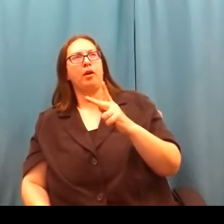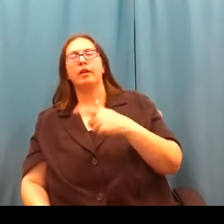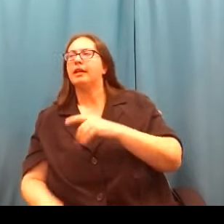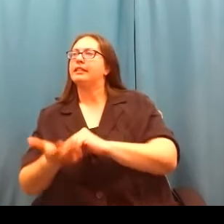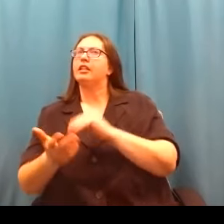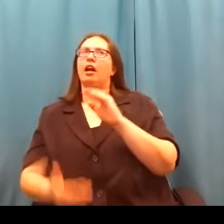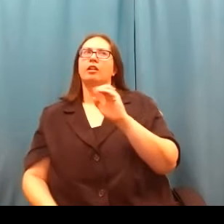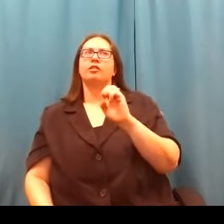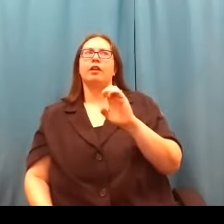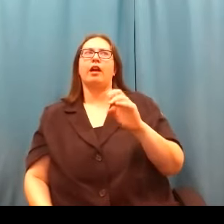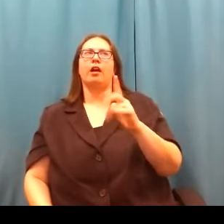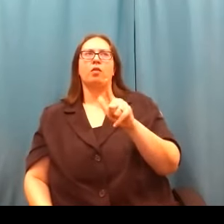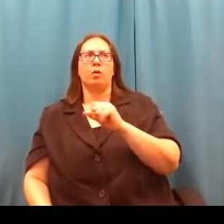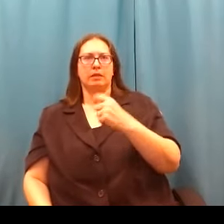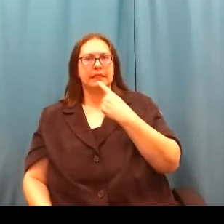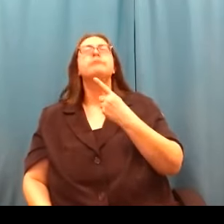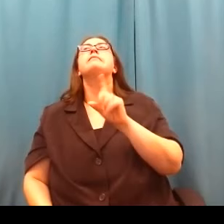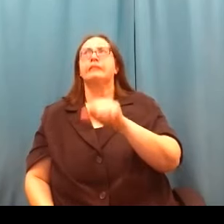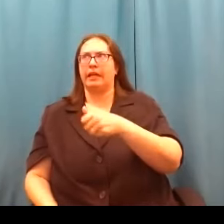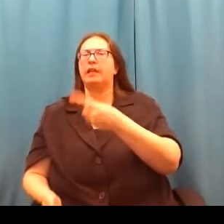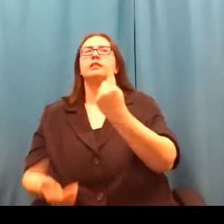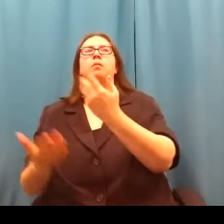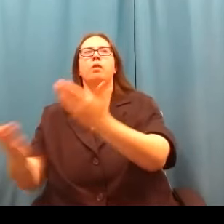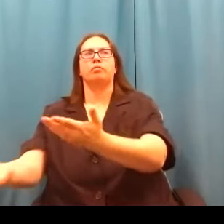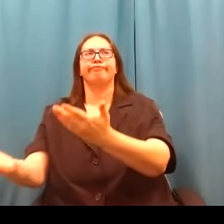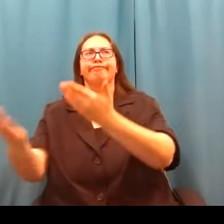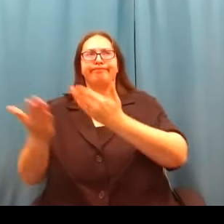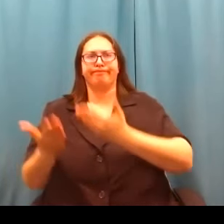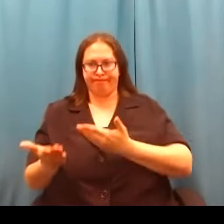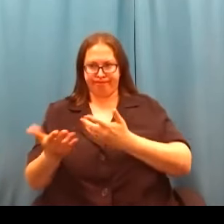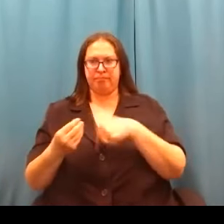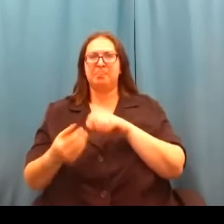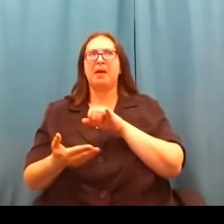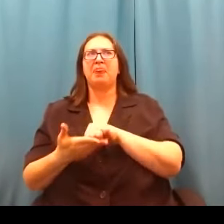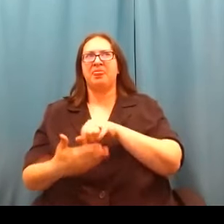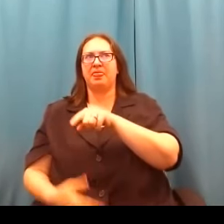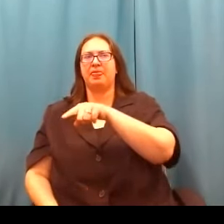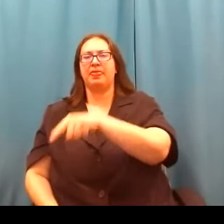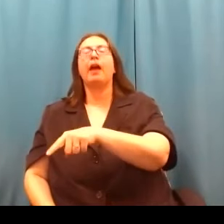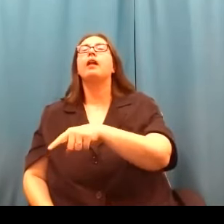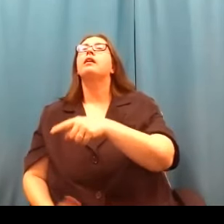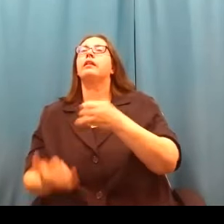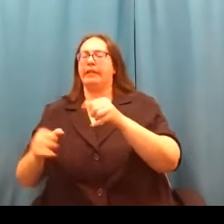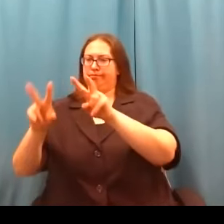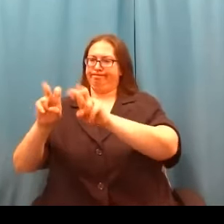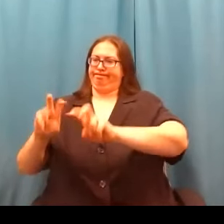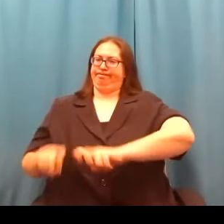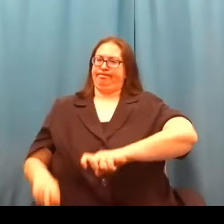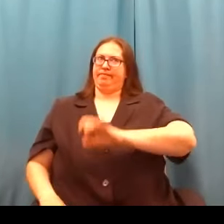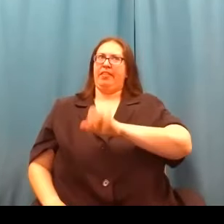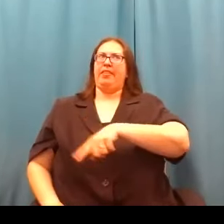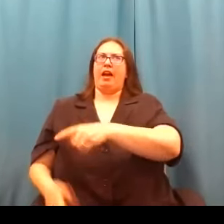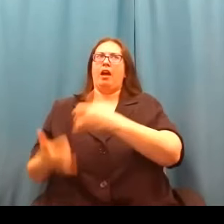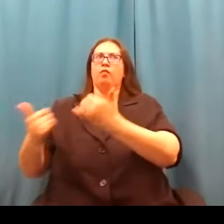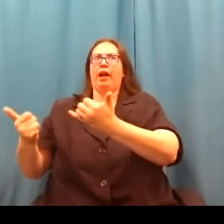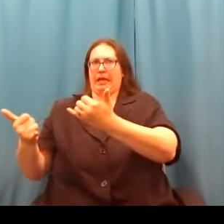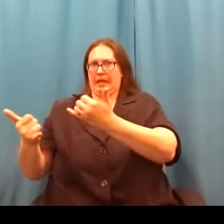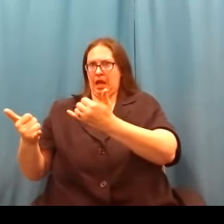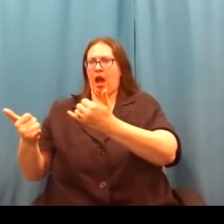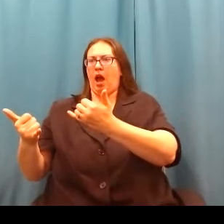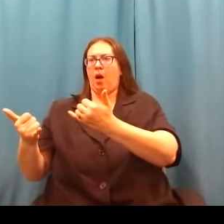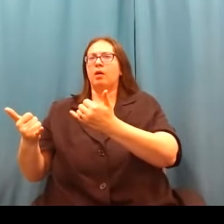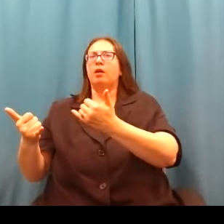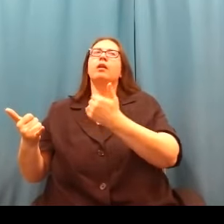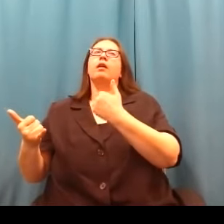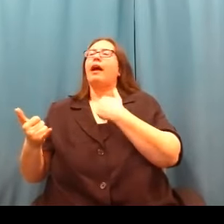told me that we did receive proposals back from that, and they are being evaluated, I think, right now by a team of